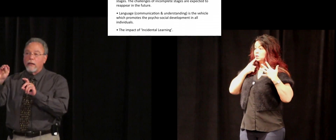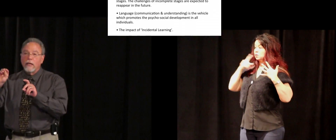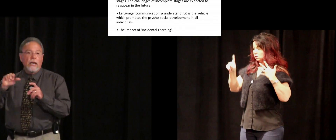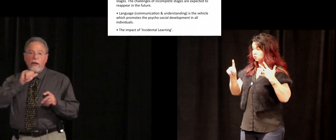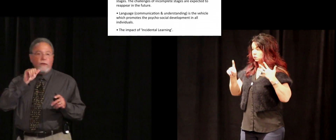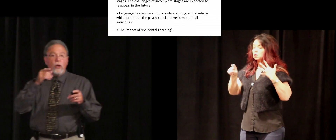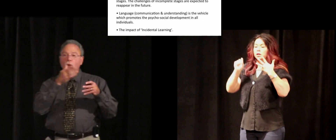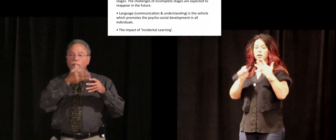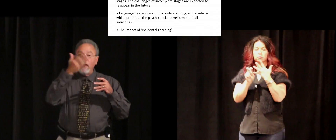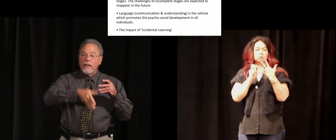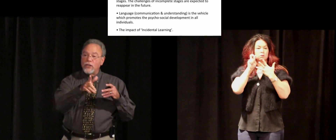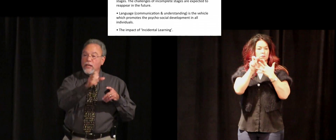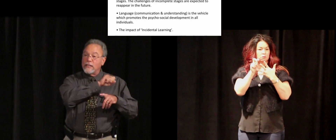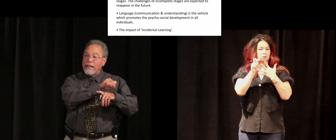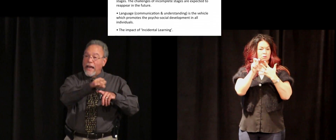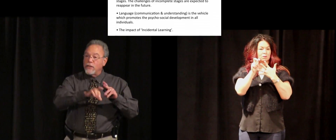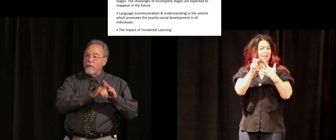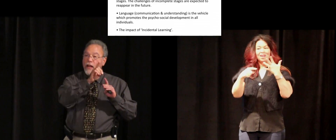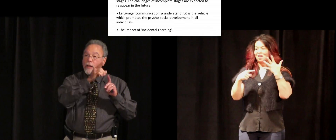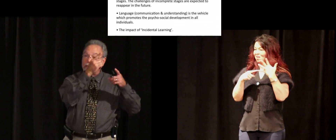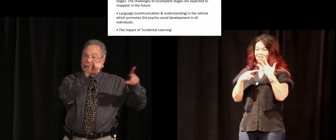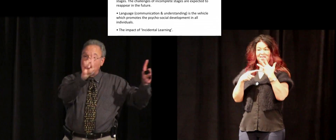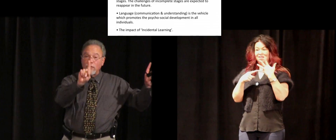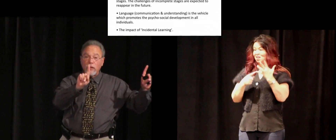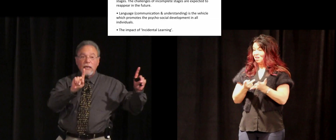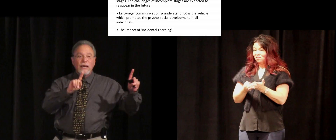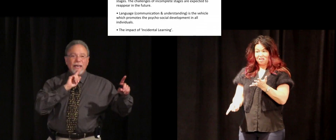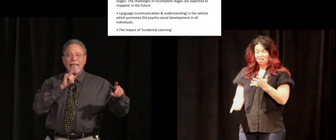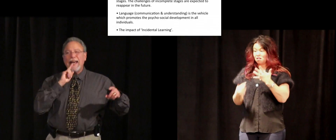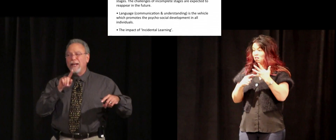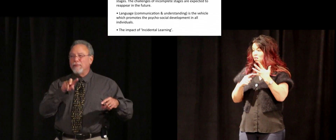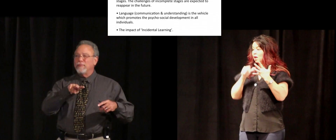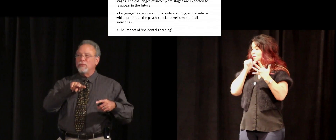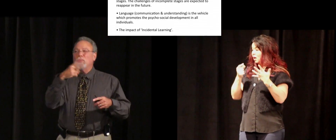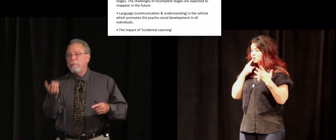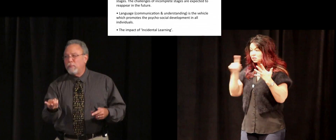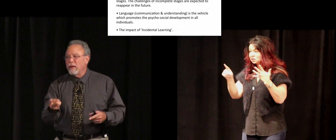her environment, and have to be told everything.